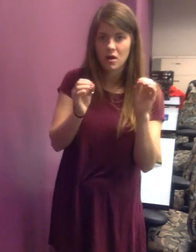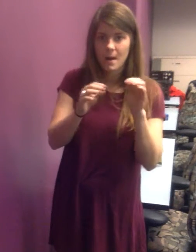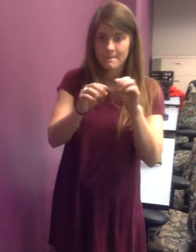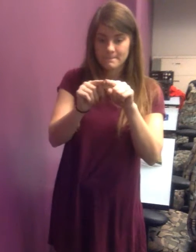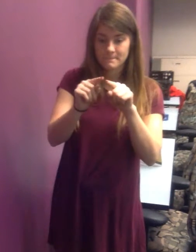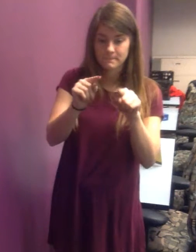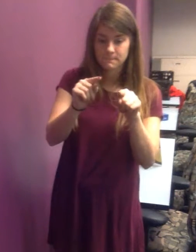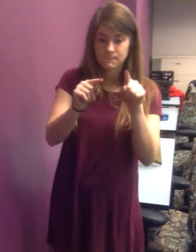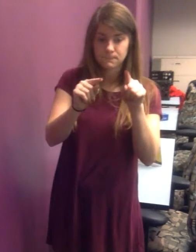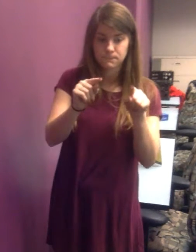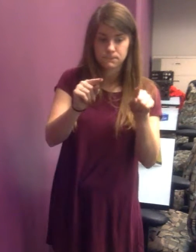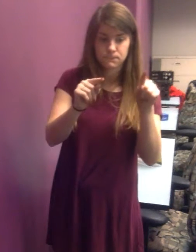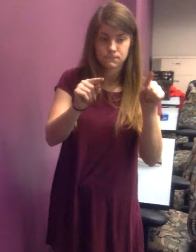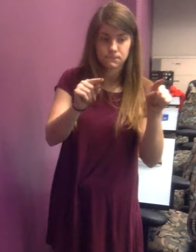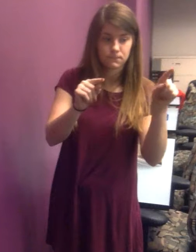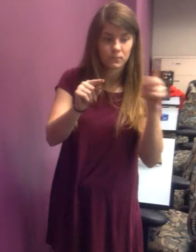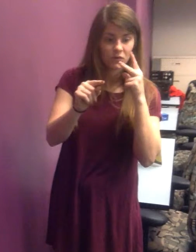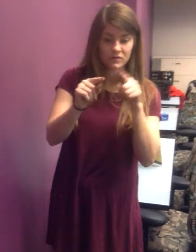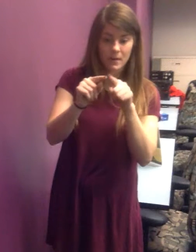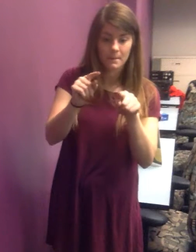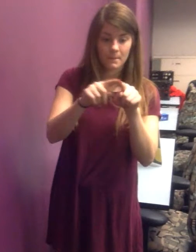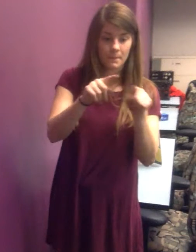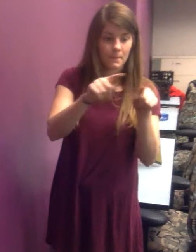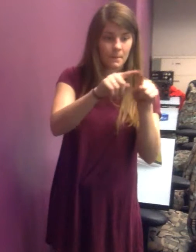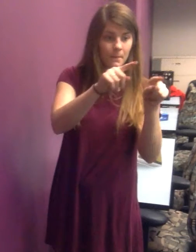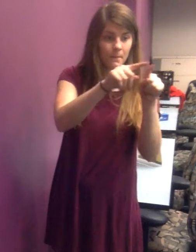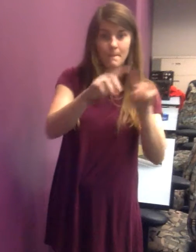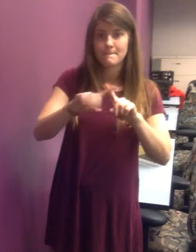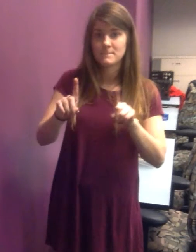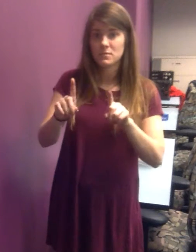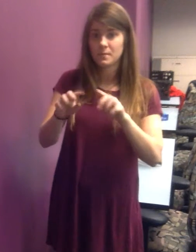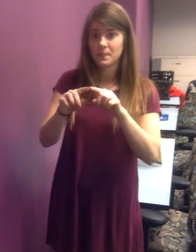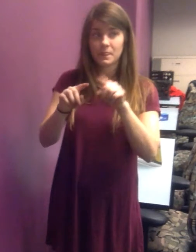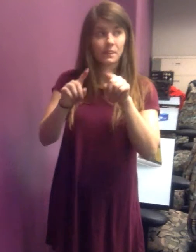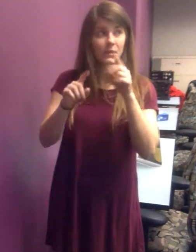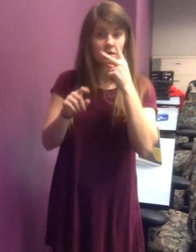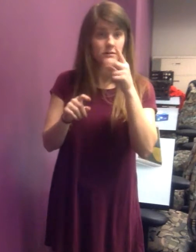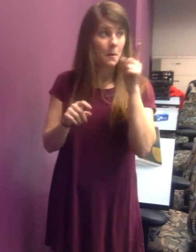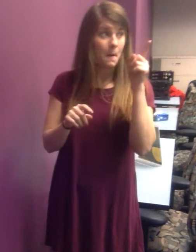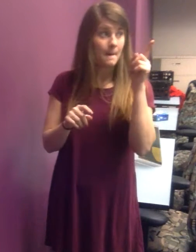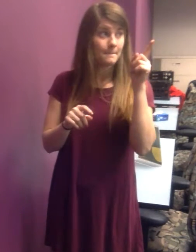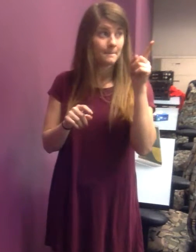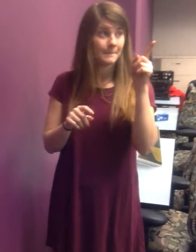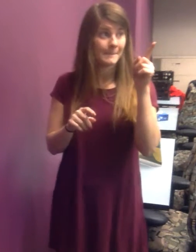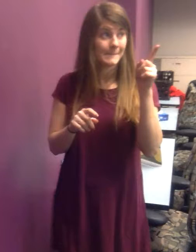it going down the up escalator. You pick the endpoints and you could find any particular year as part of a cooling